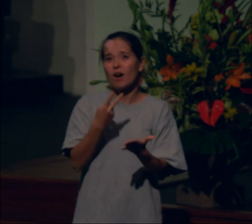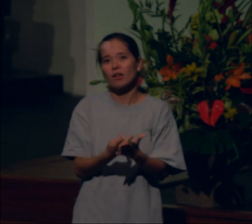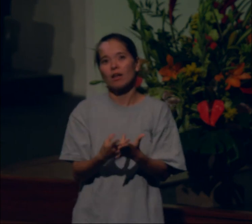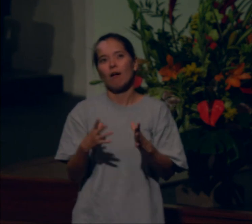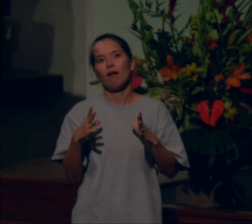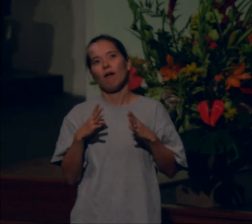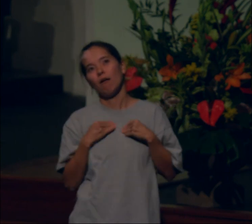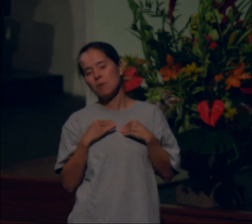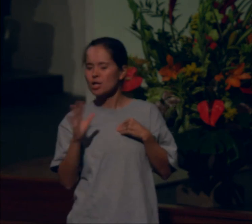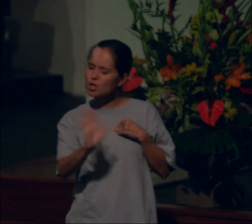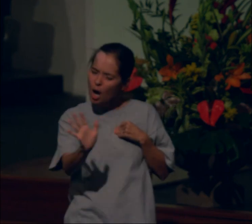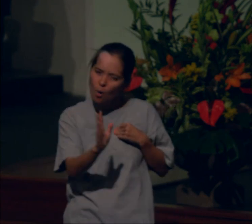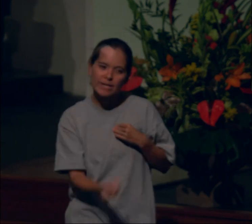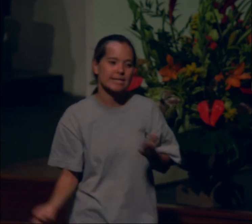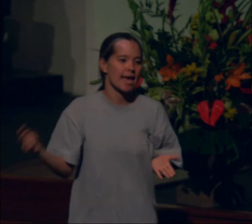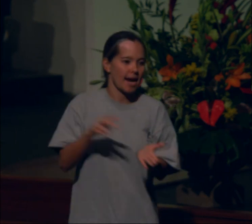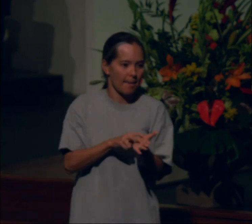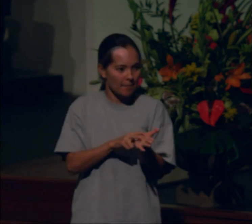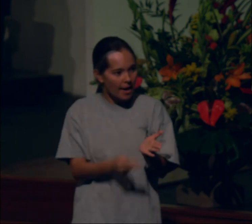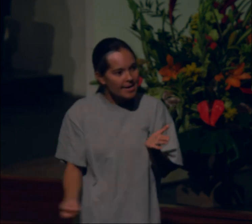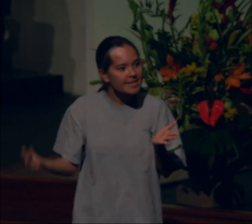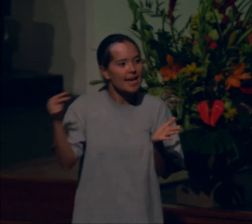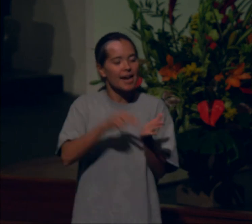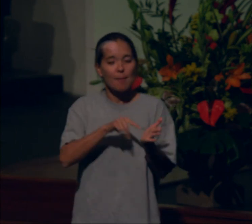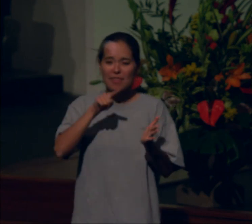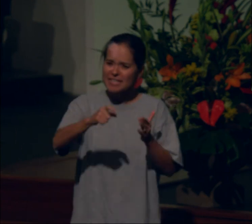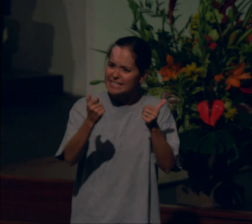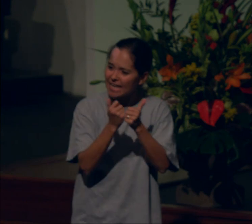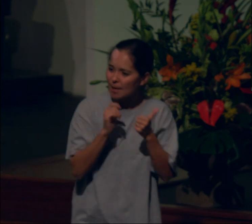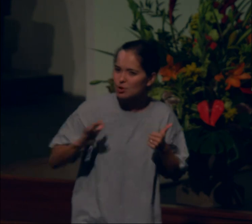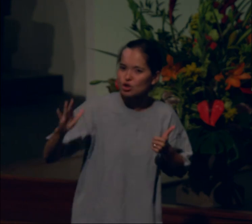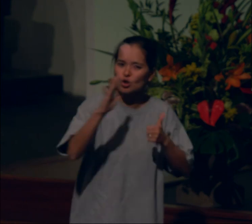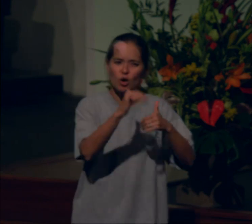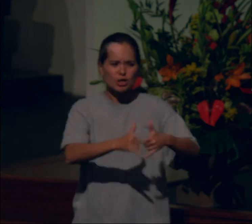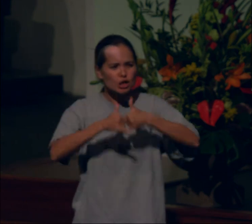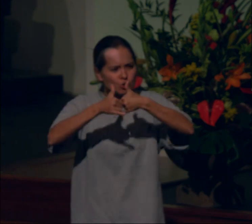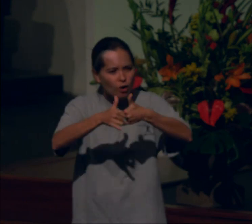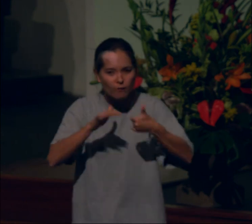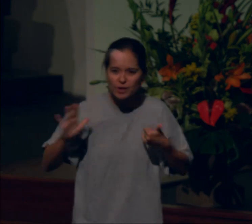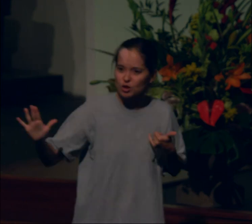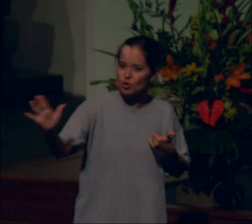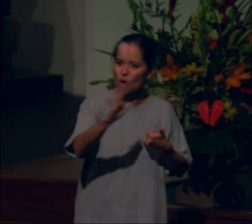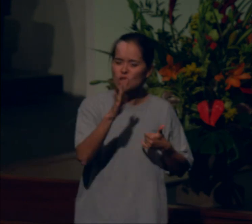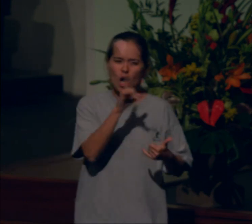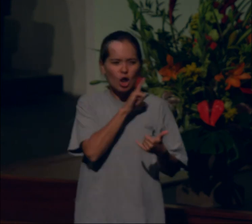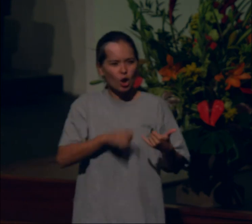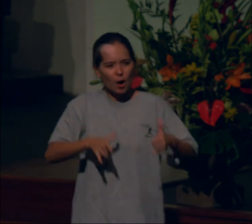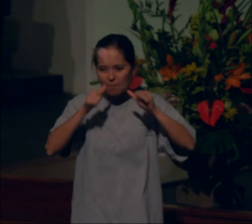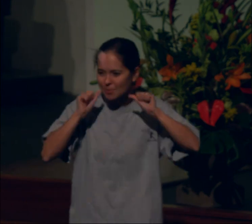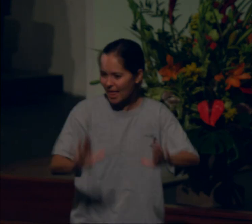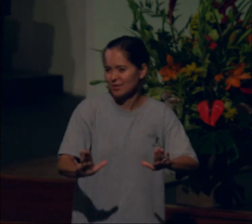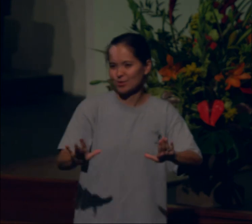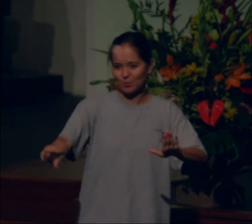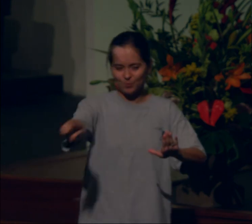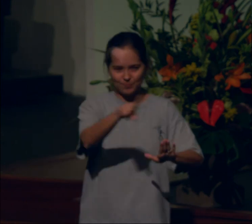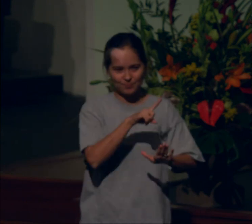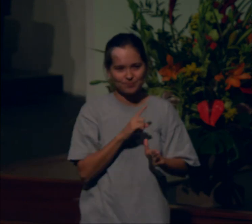Get up. This trophy's yours. This game is yours. You're on the winning team. May the Lord bless you. Yeah.